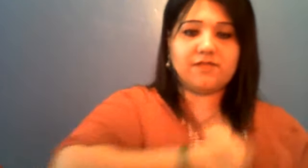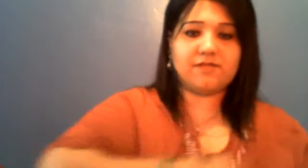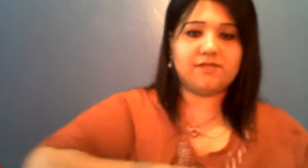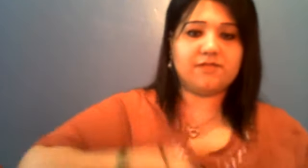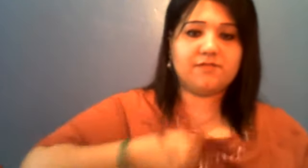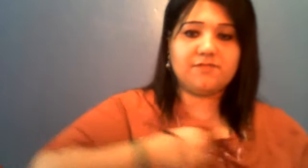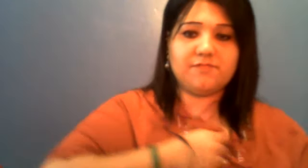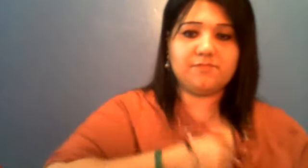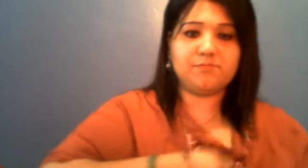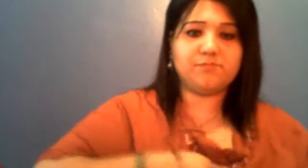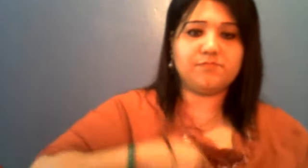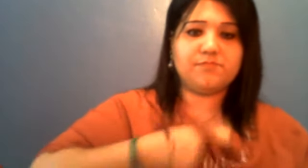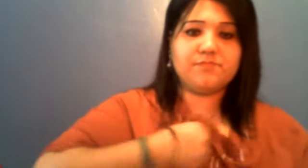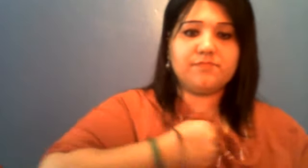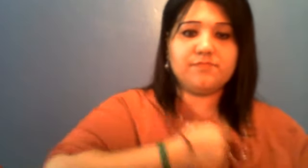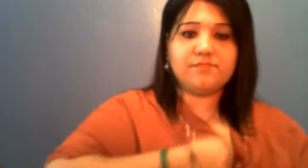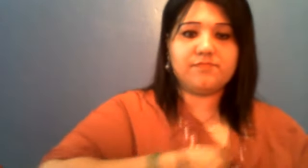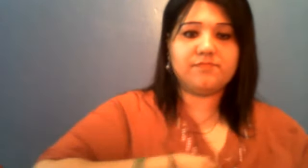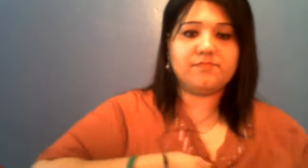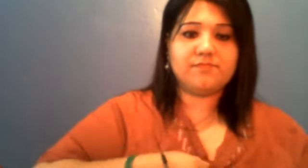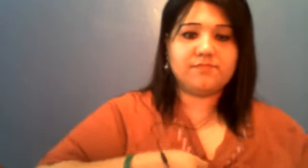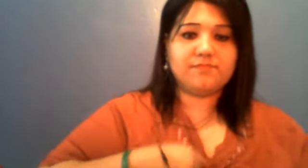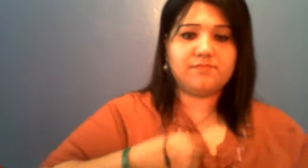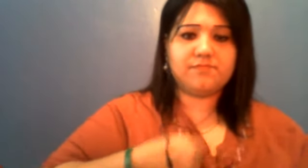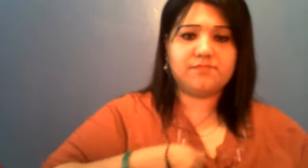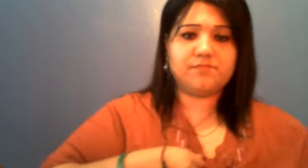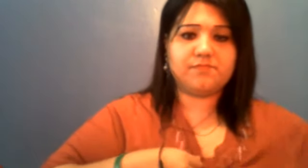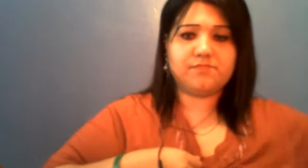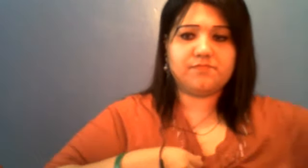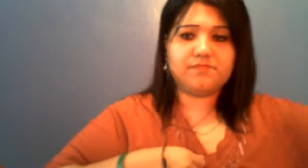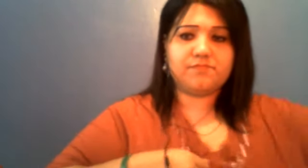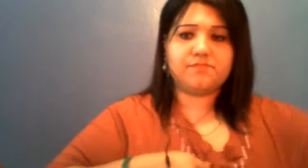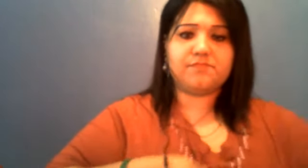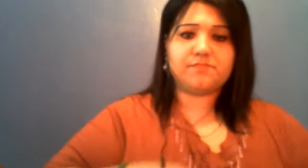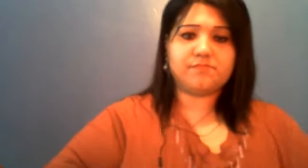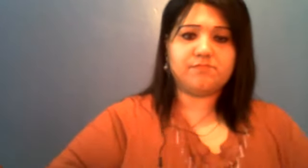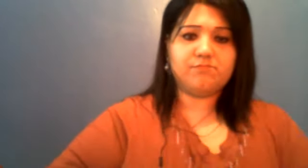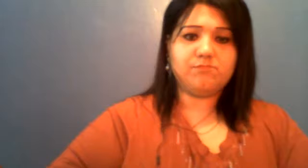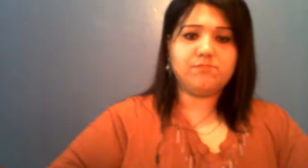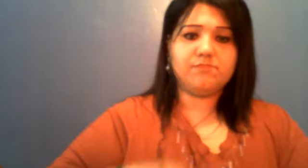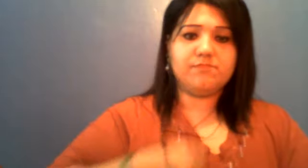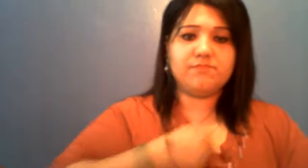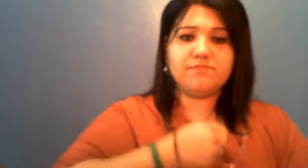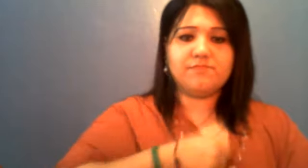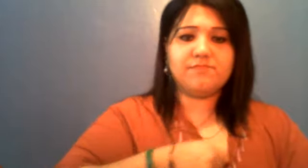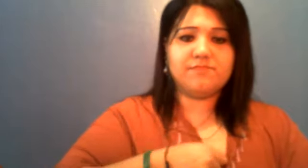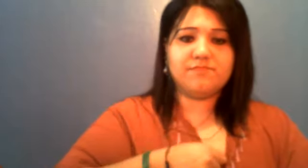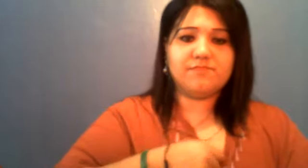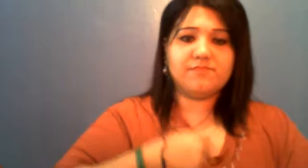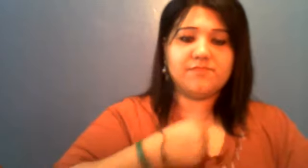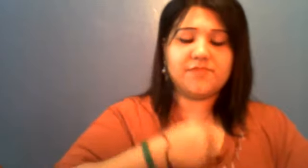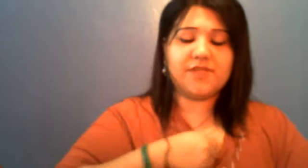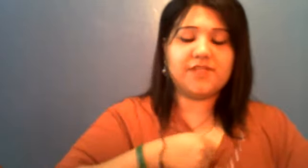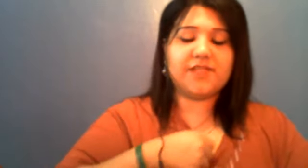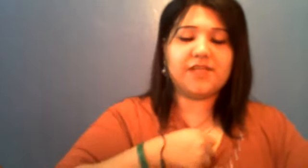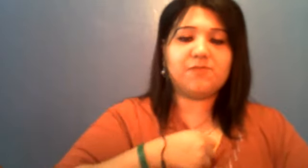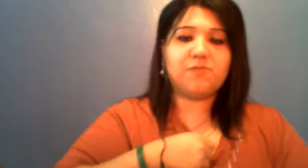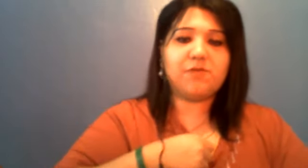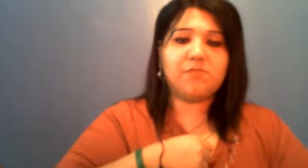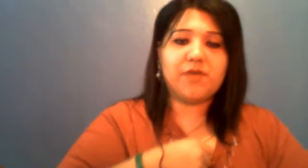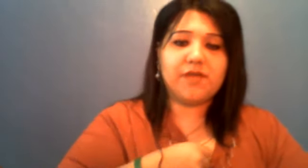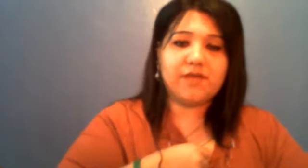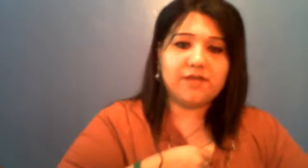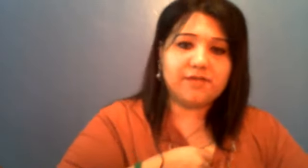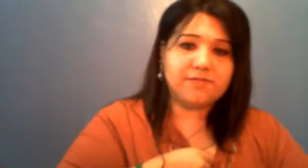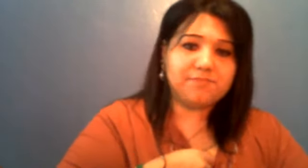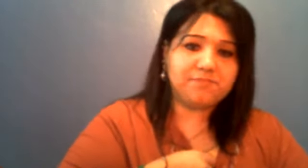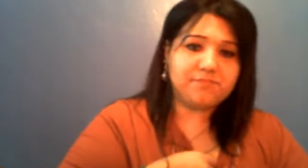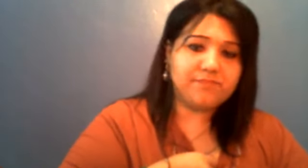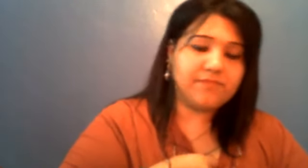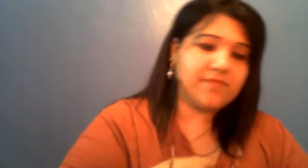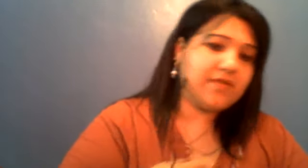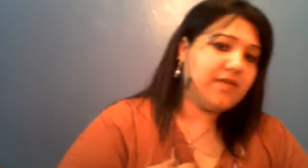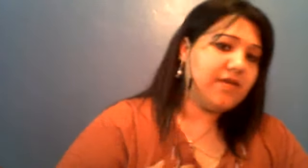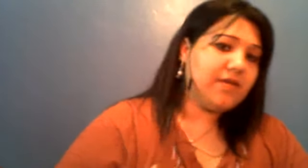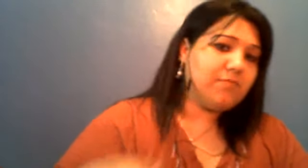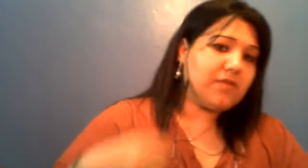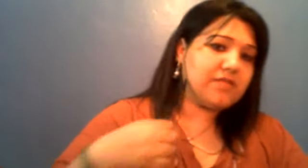this. That's what my, um, my